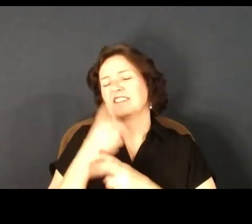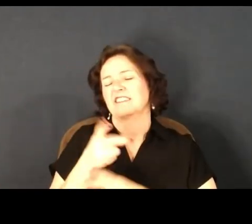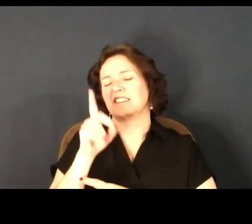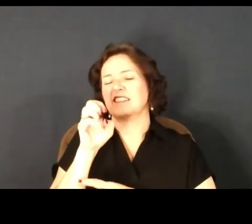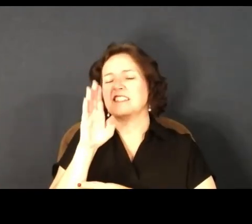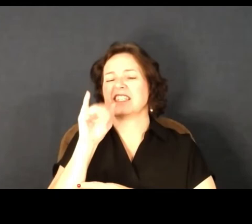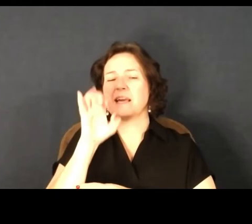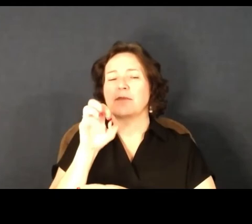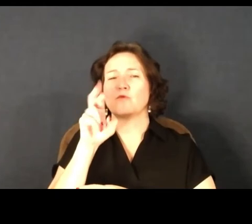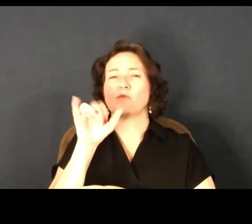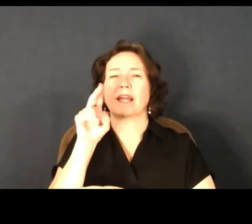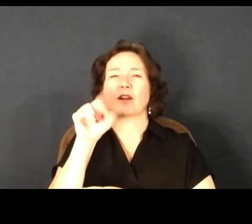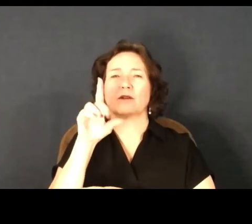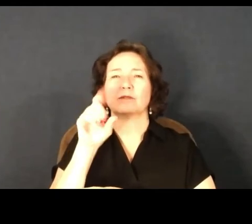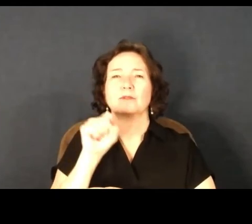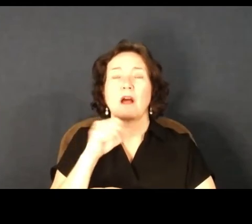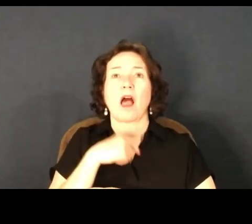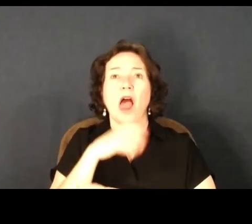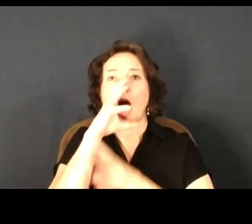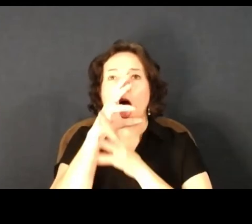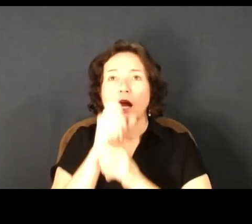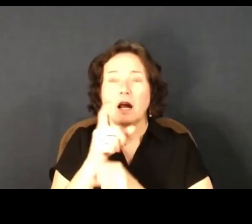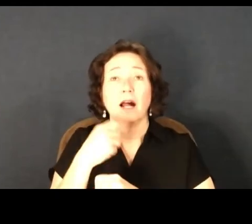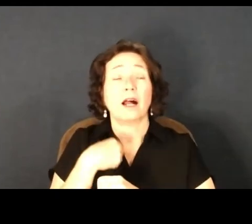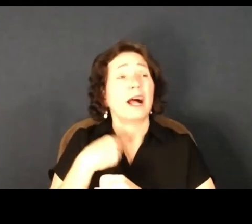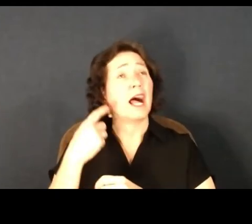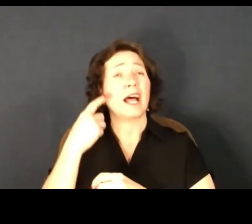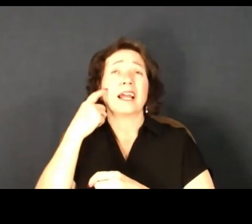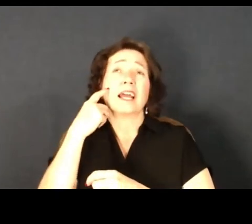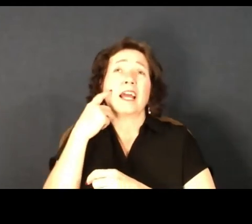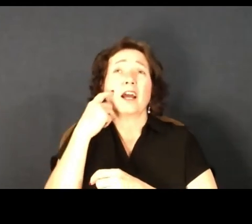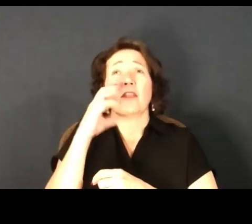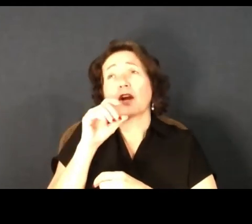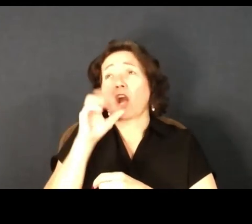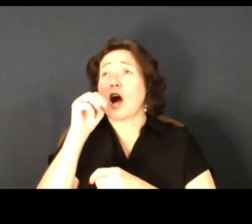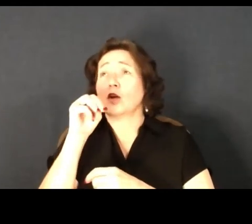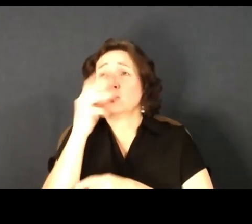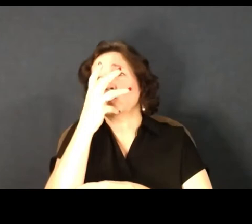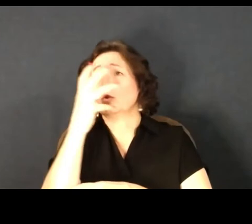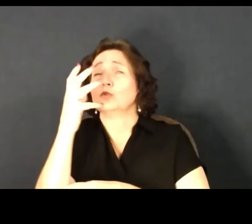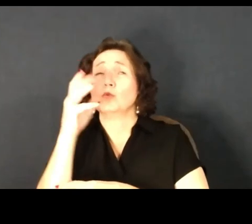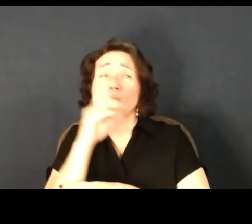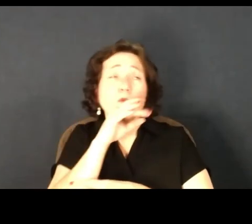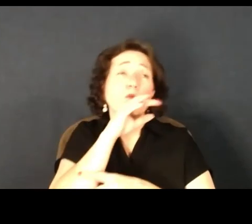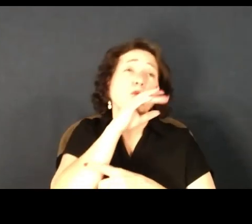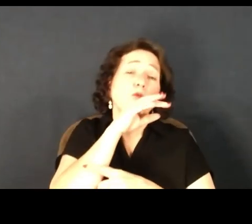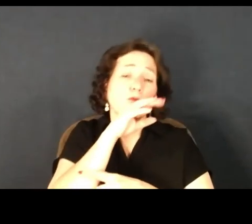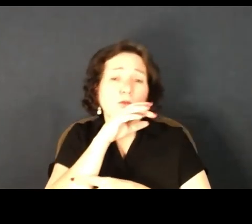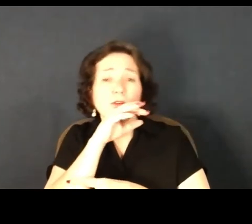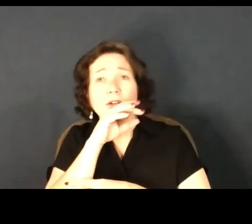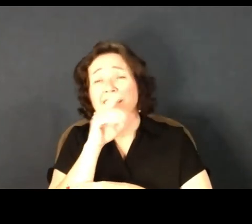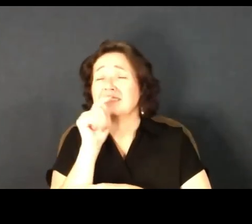I hear the cottonwoods whispering above. Tammy,